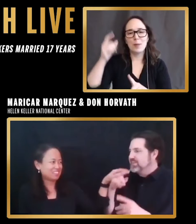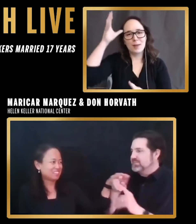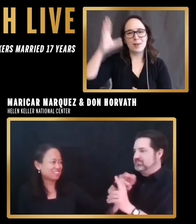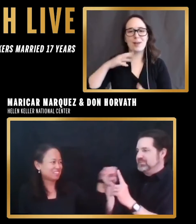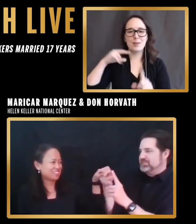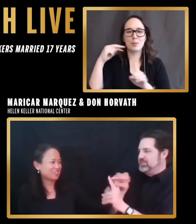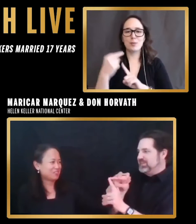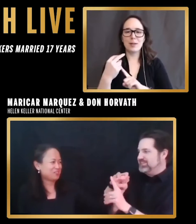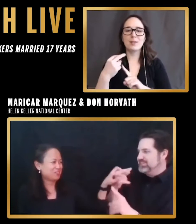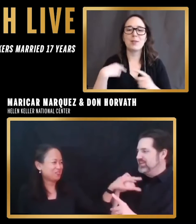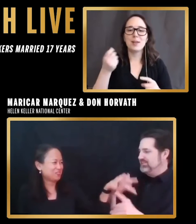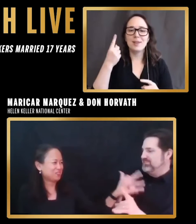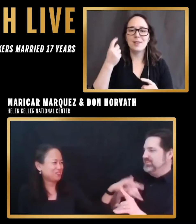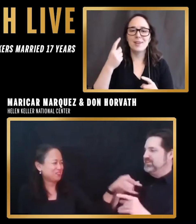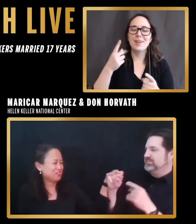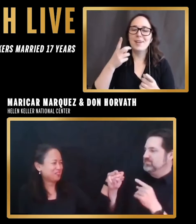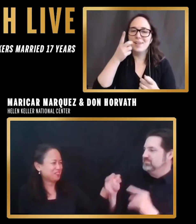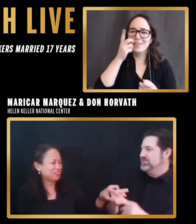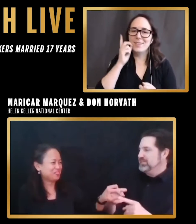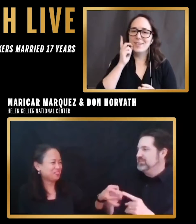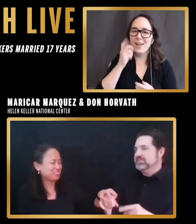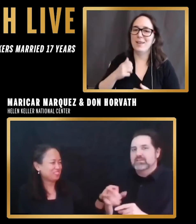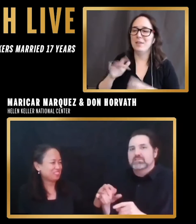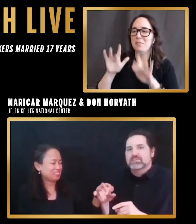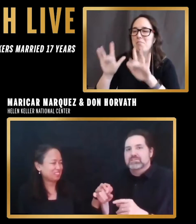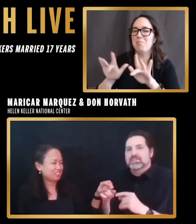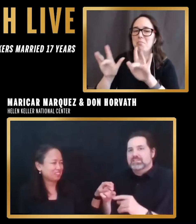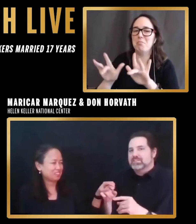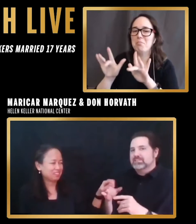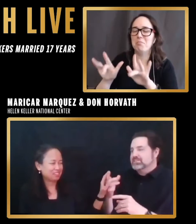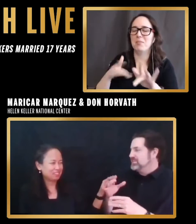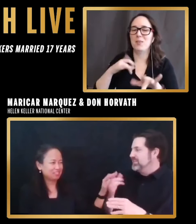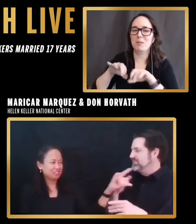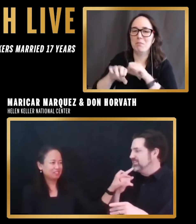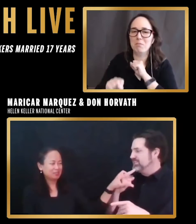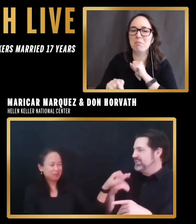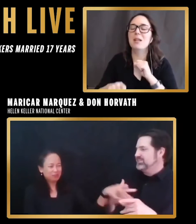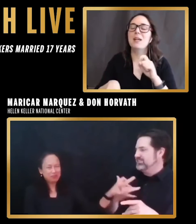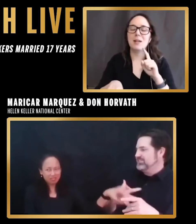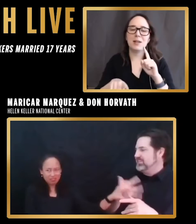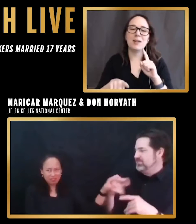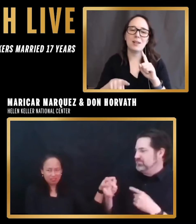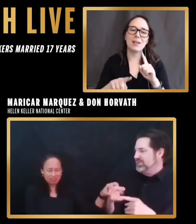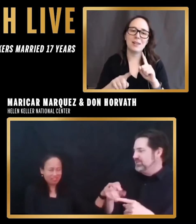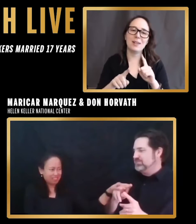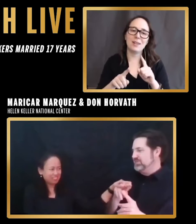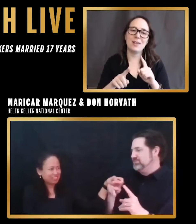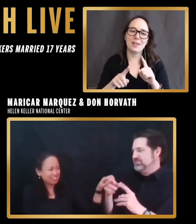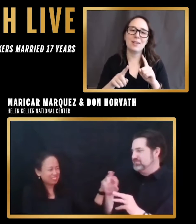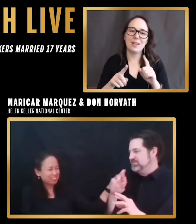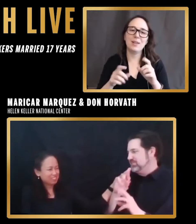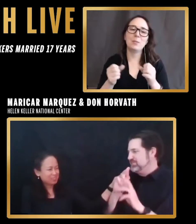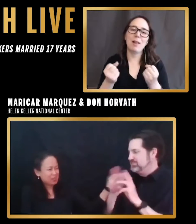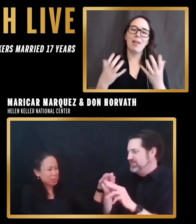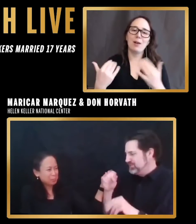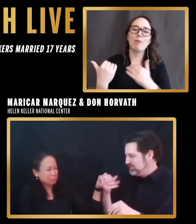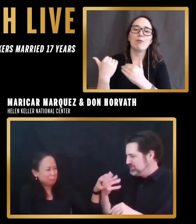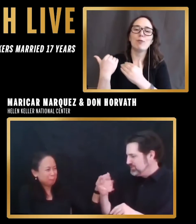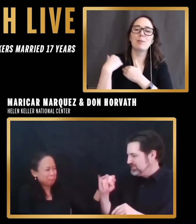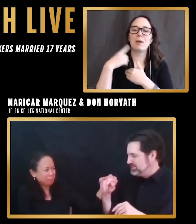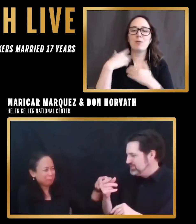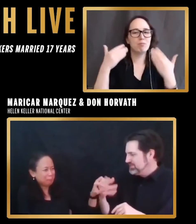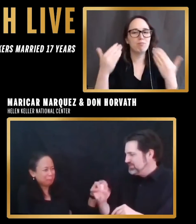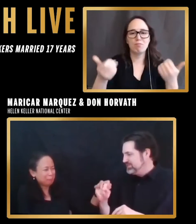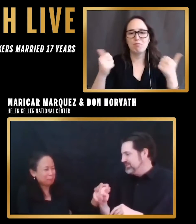can definitely feel your pain in that moment. But I think, as the kids say, definitely a lot of respect for shooting your shot and taking a chance